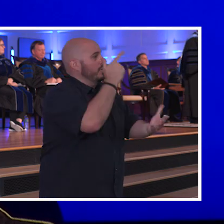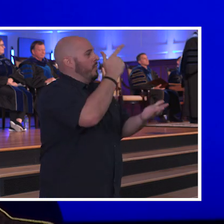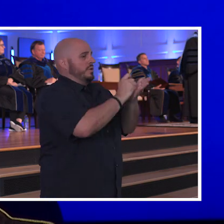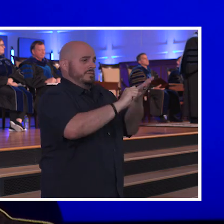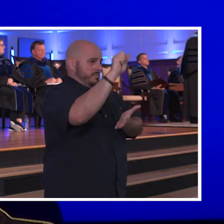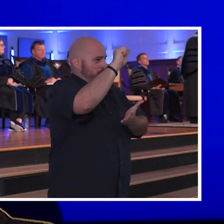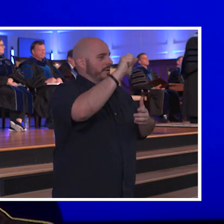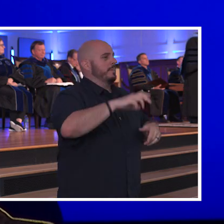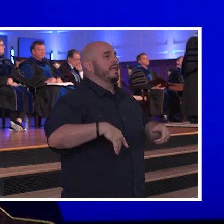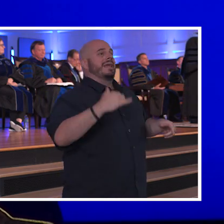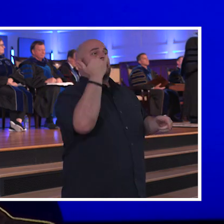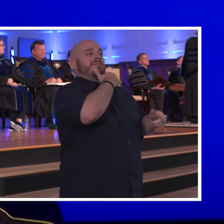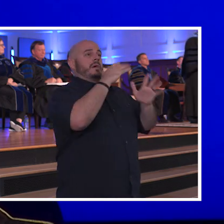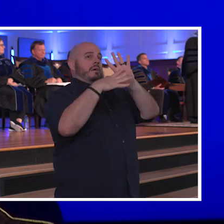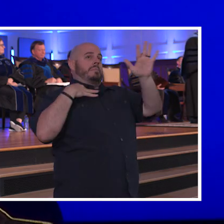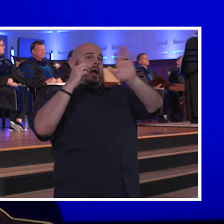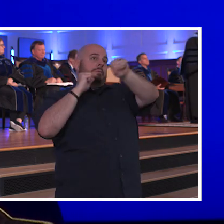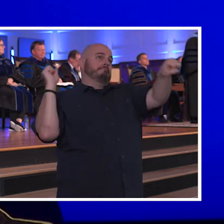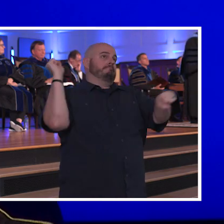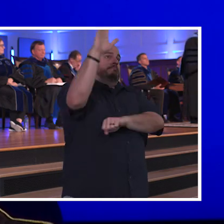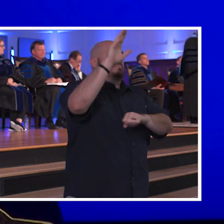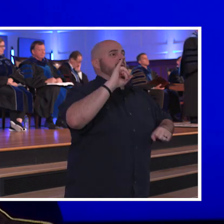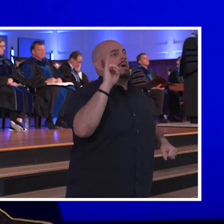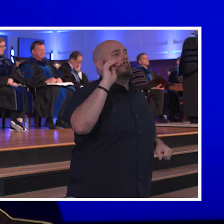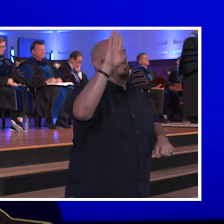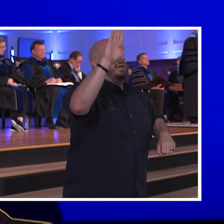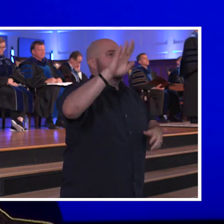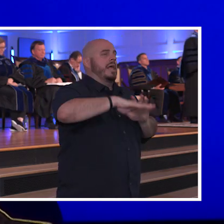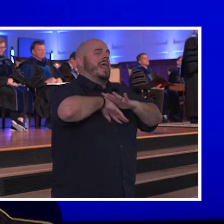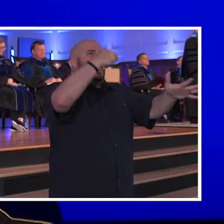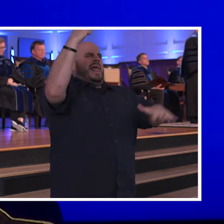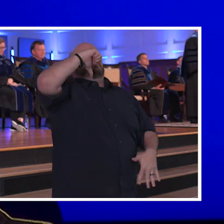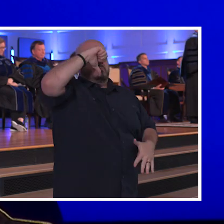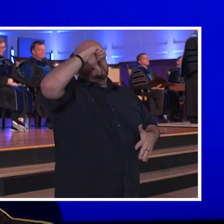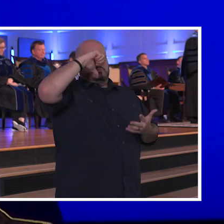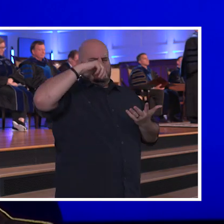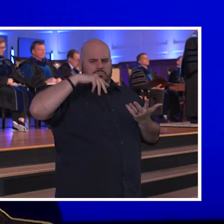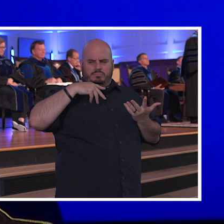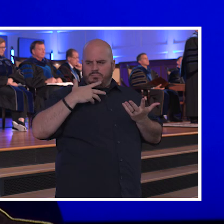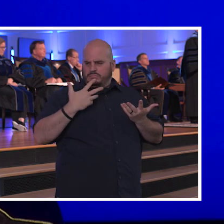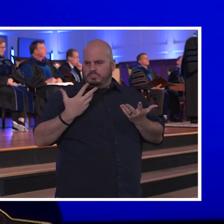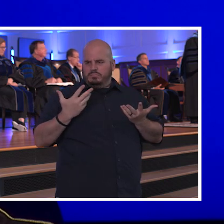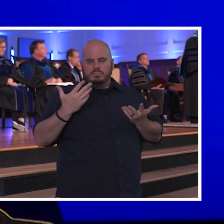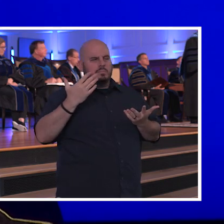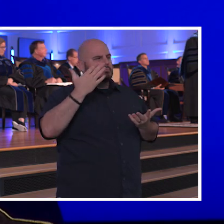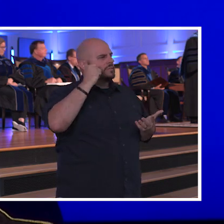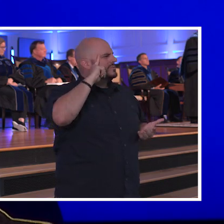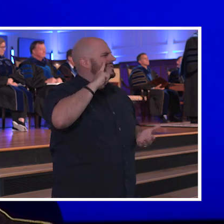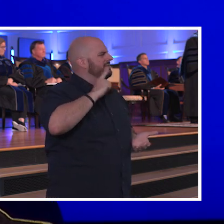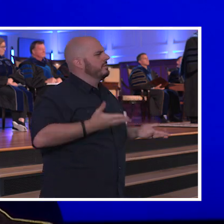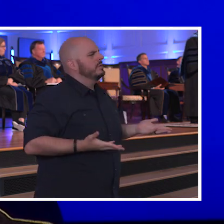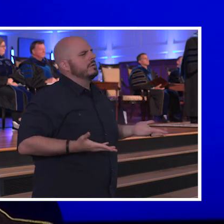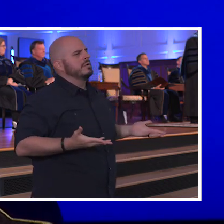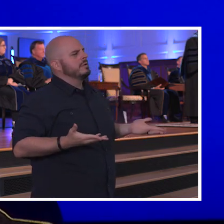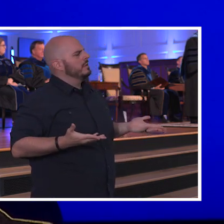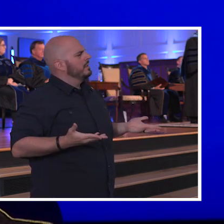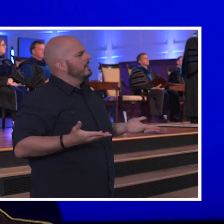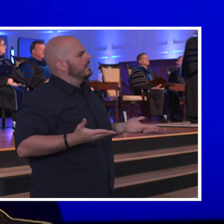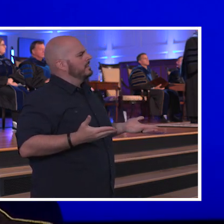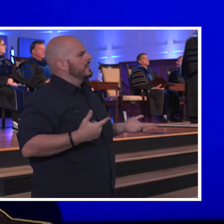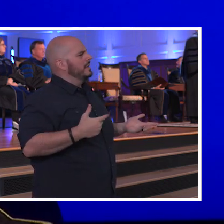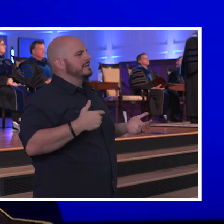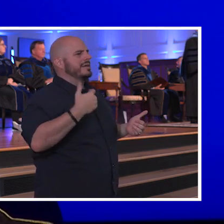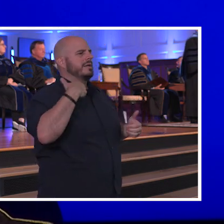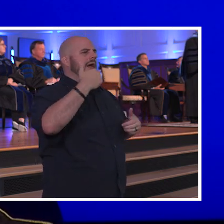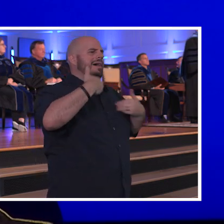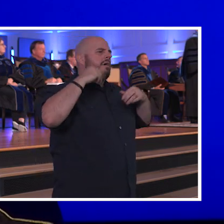to the IMB only to be turned down because she was deaf, and they said she had a handicap